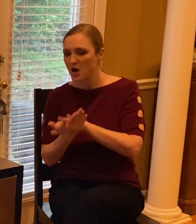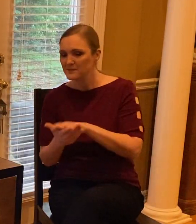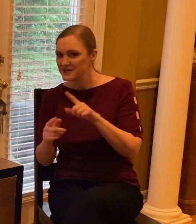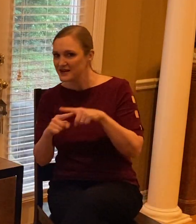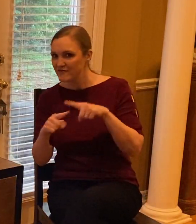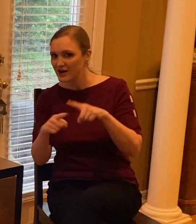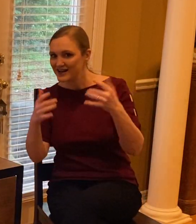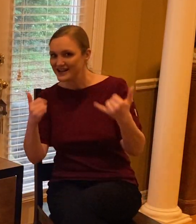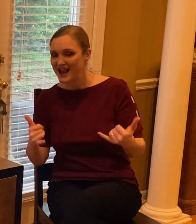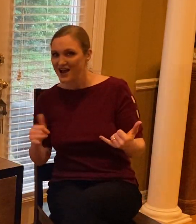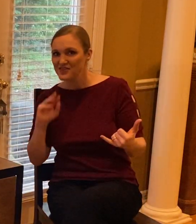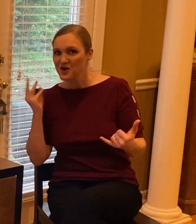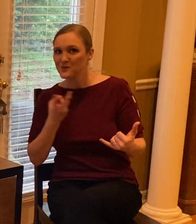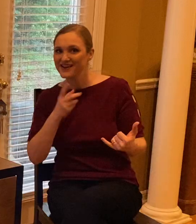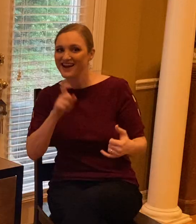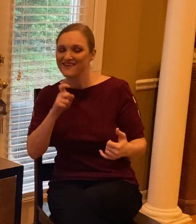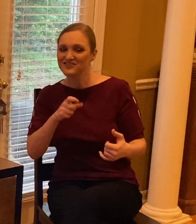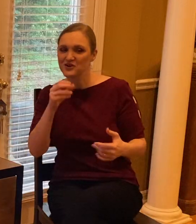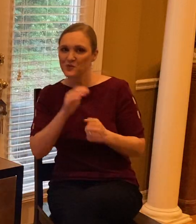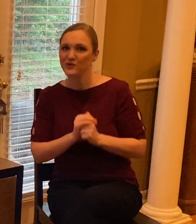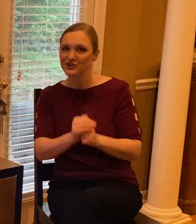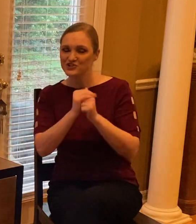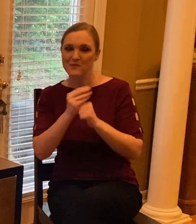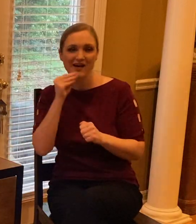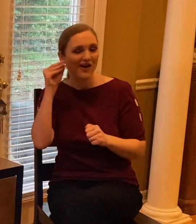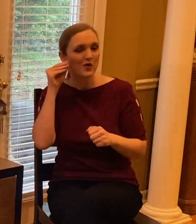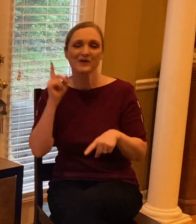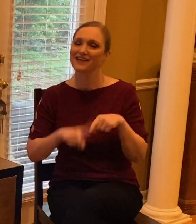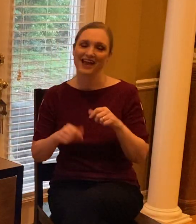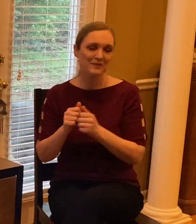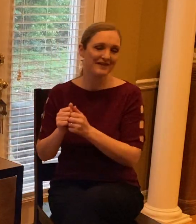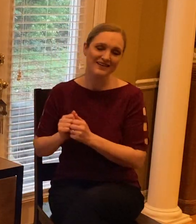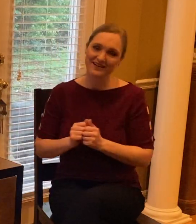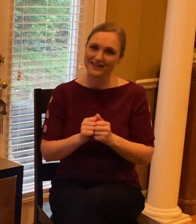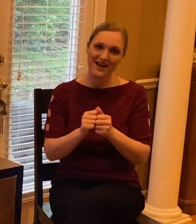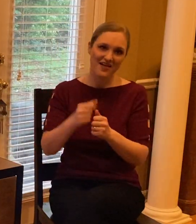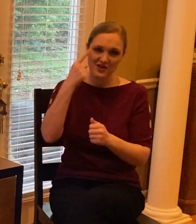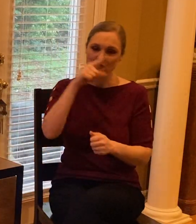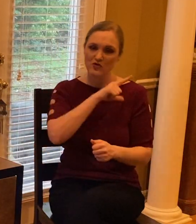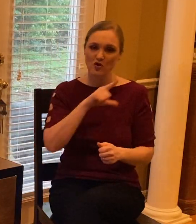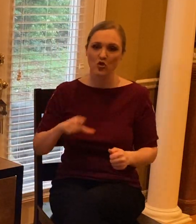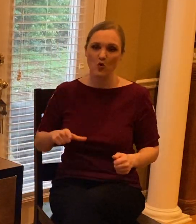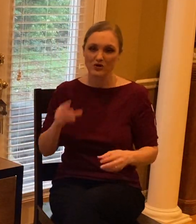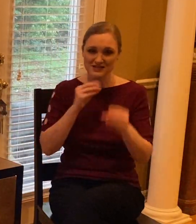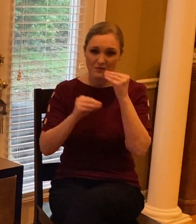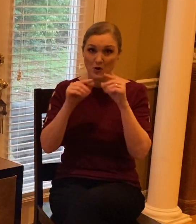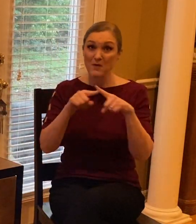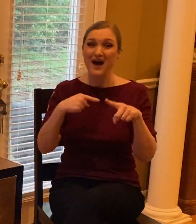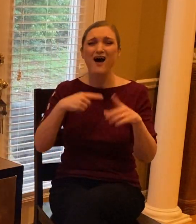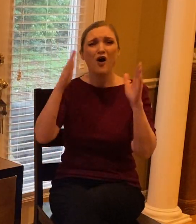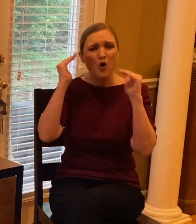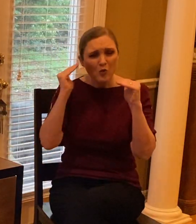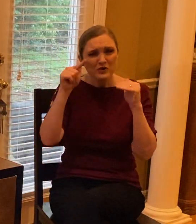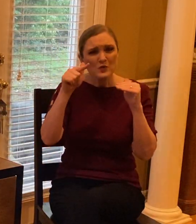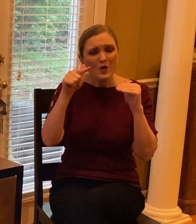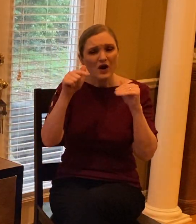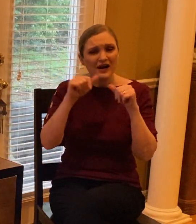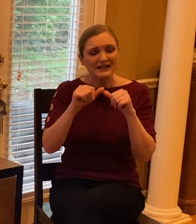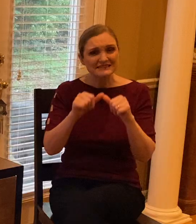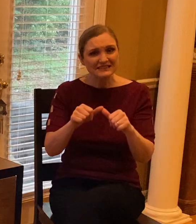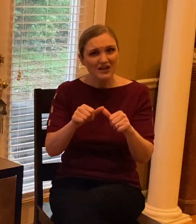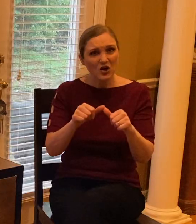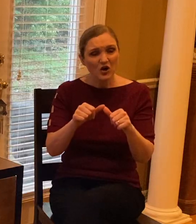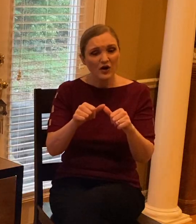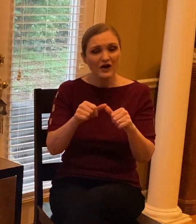now that we're being forced to worship from home, you know, that we can't be together to observe the Lord's Supper. But I hope that you're still observing the